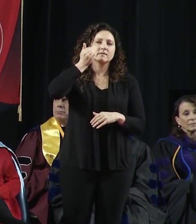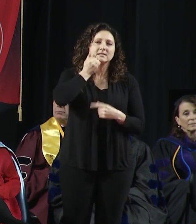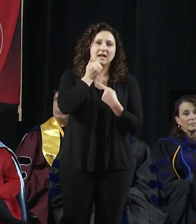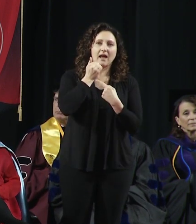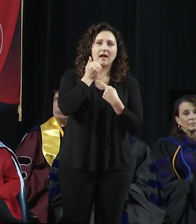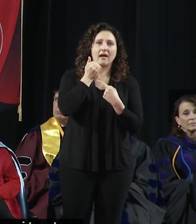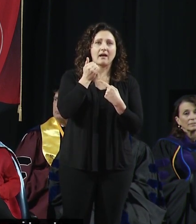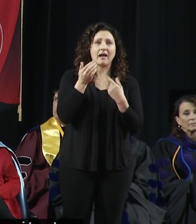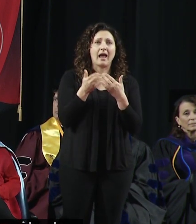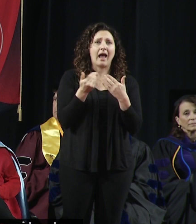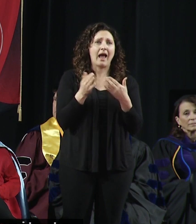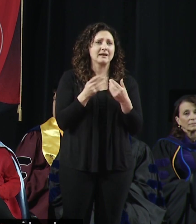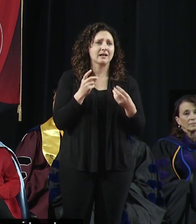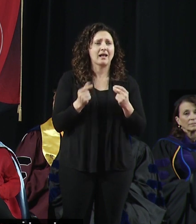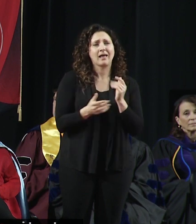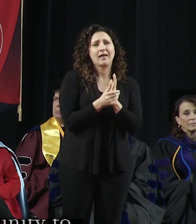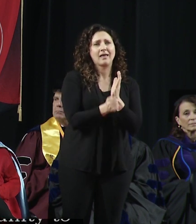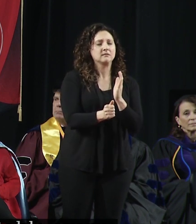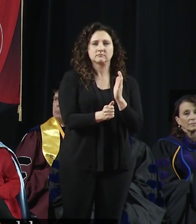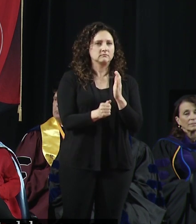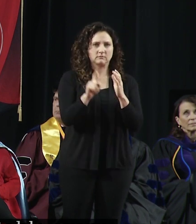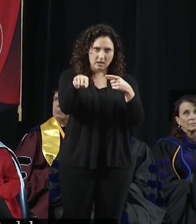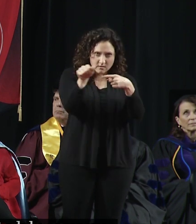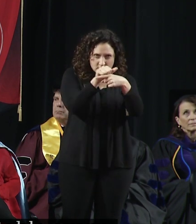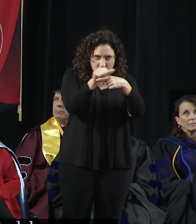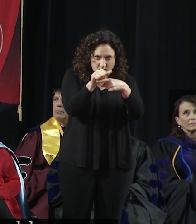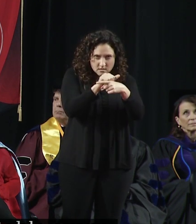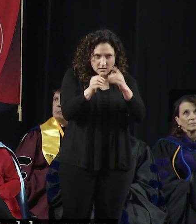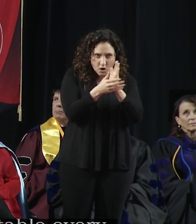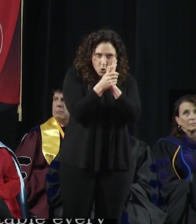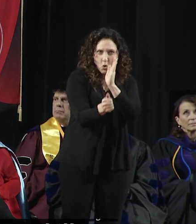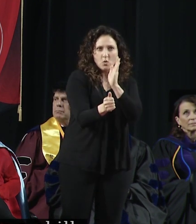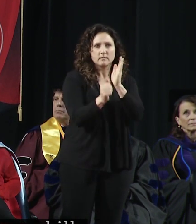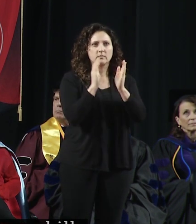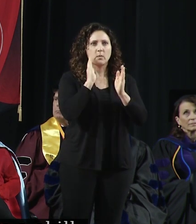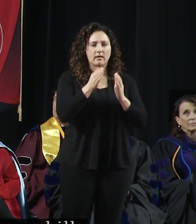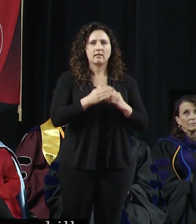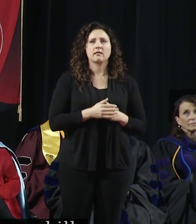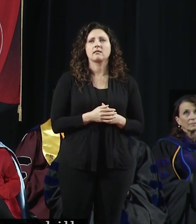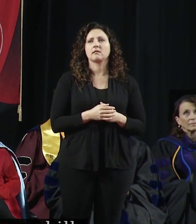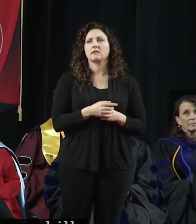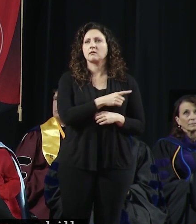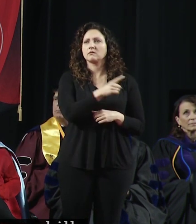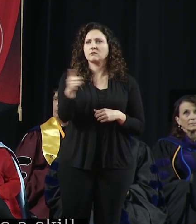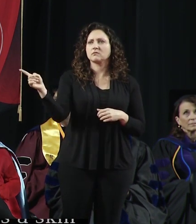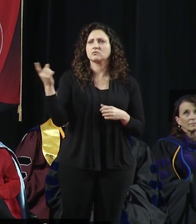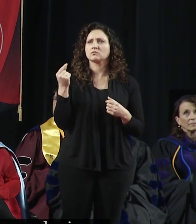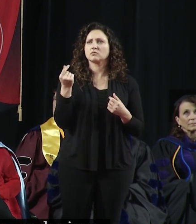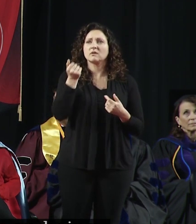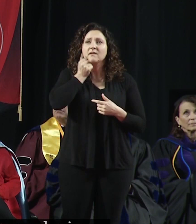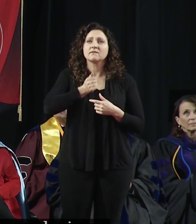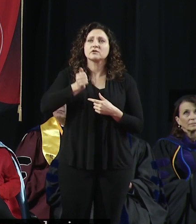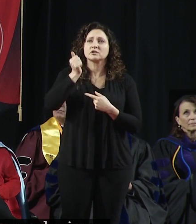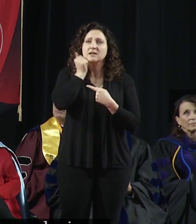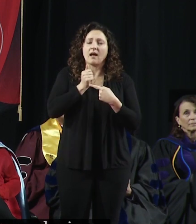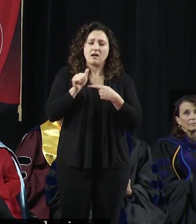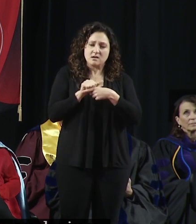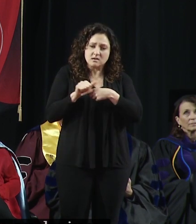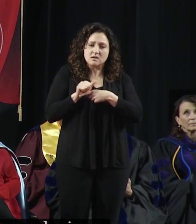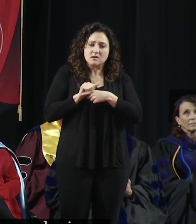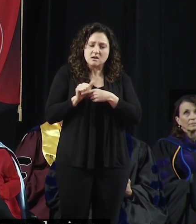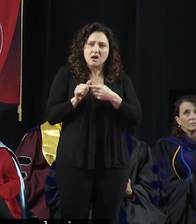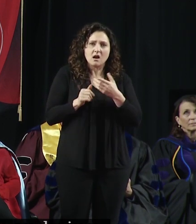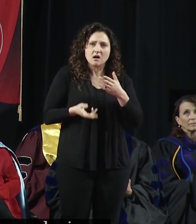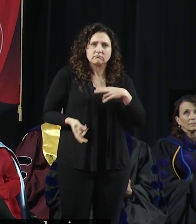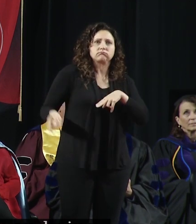skill. You must be able to hone that. Work on being accountable, and you will reap